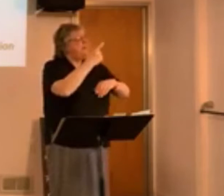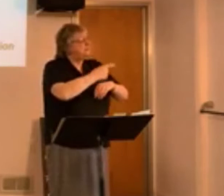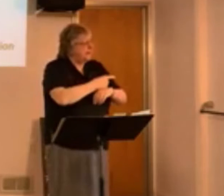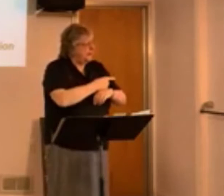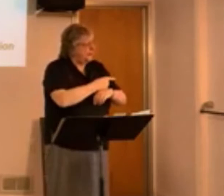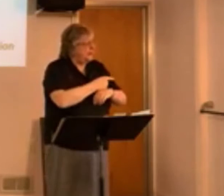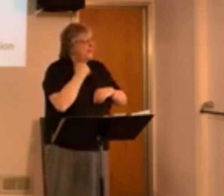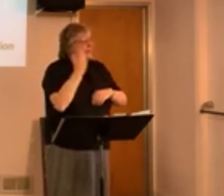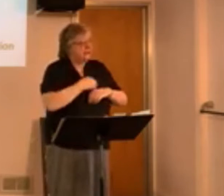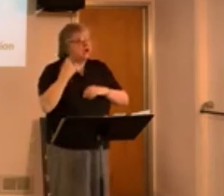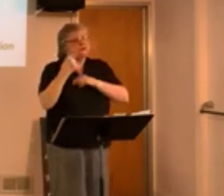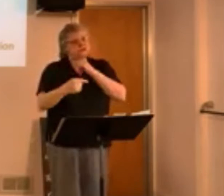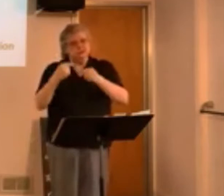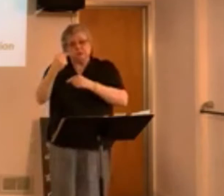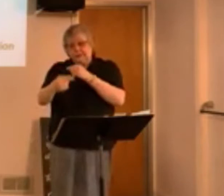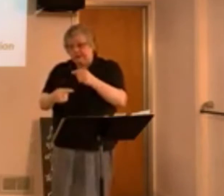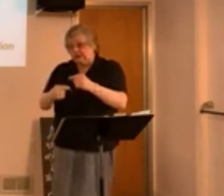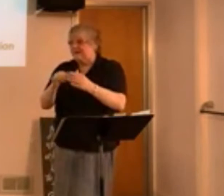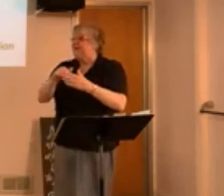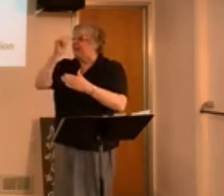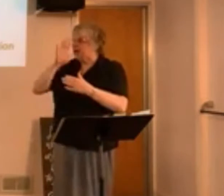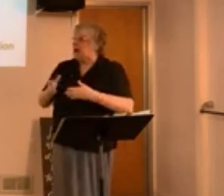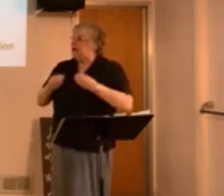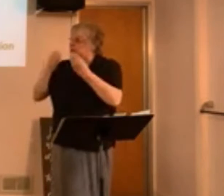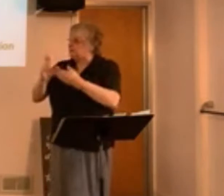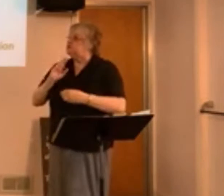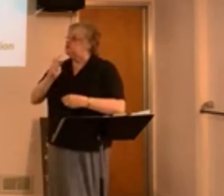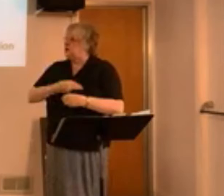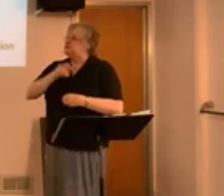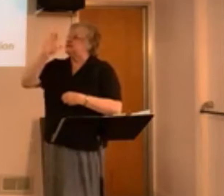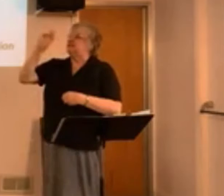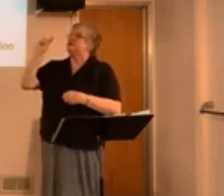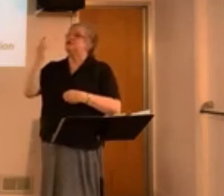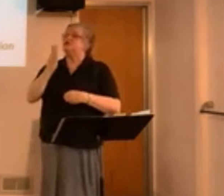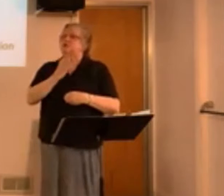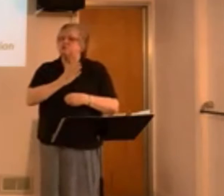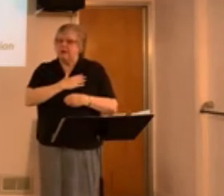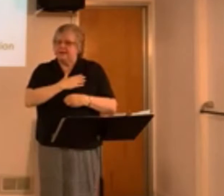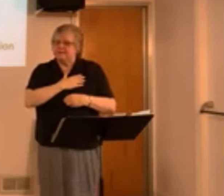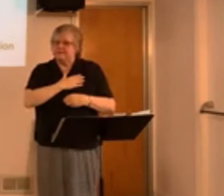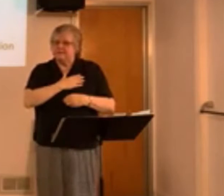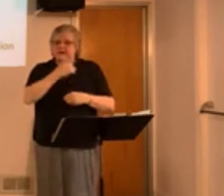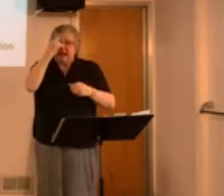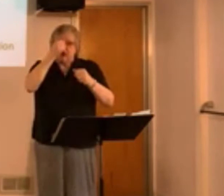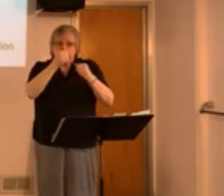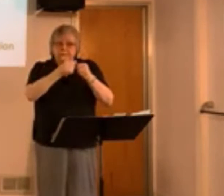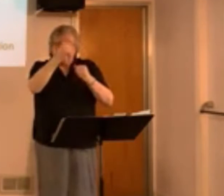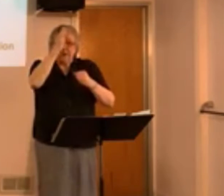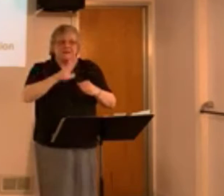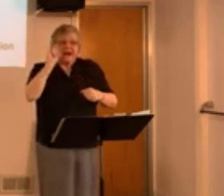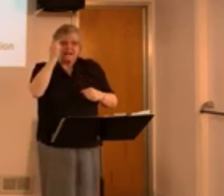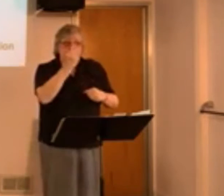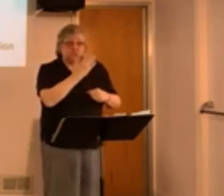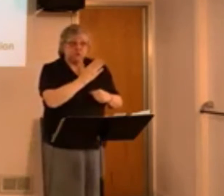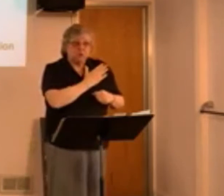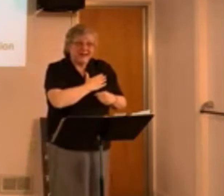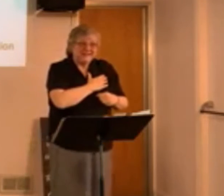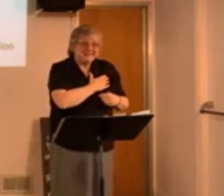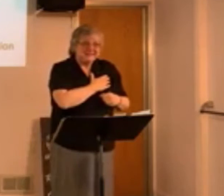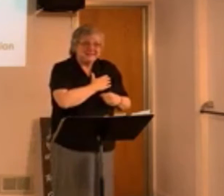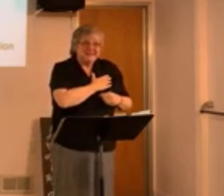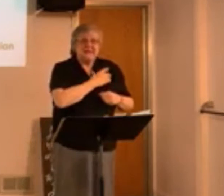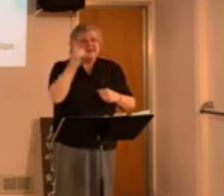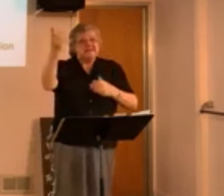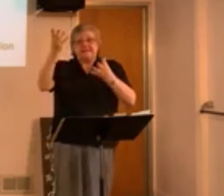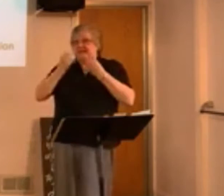well as our generation, that God gives to us his grace. Remember, God's grace is his unmerited favor.